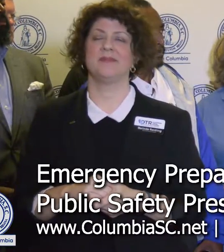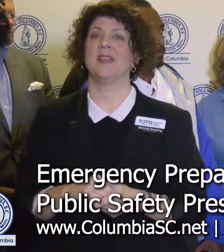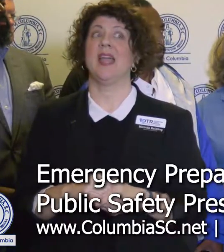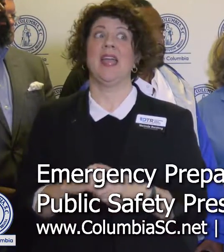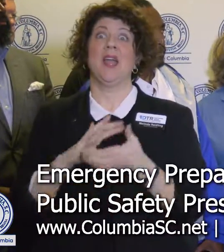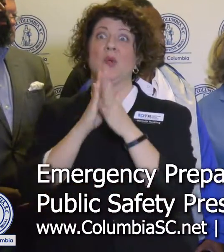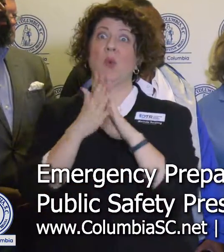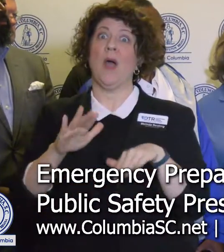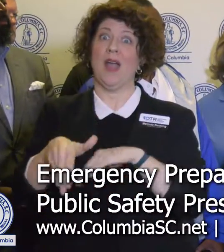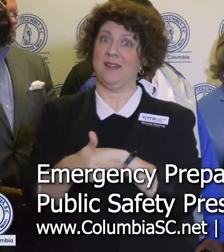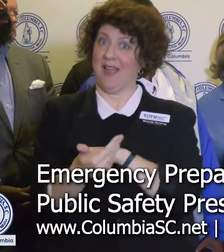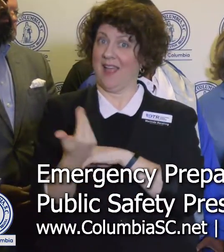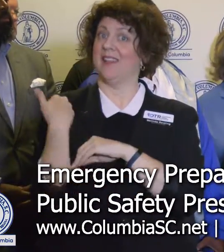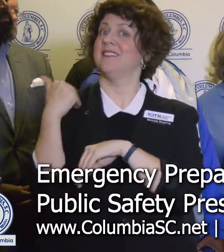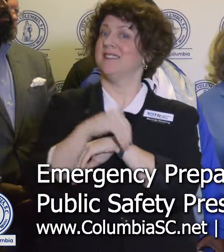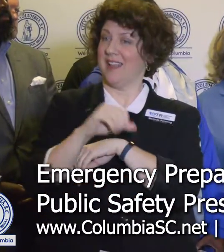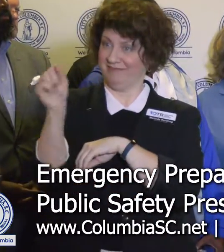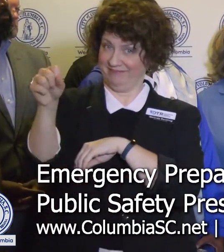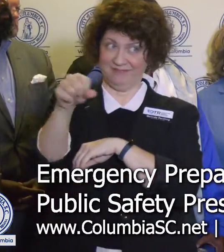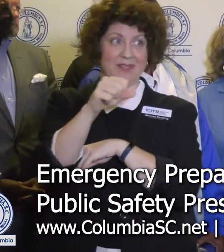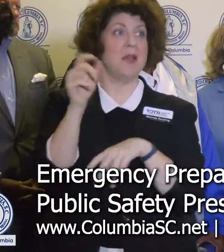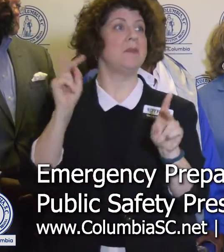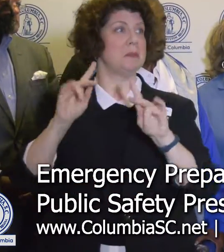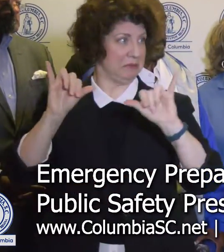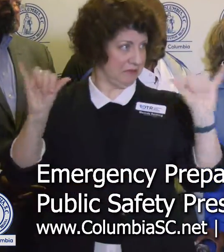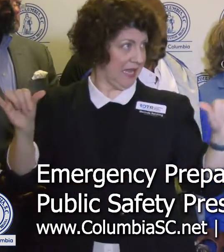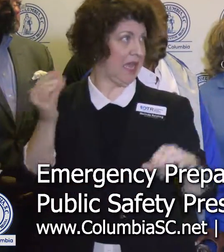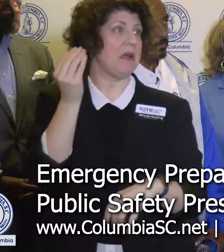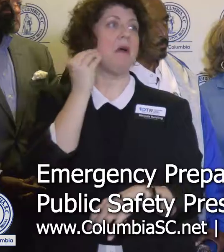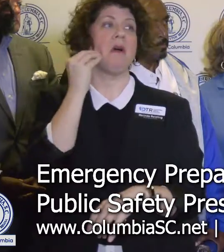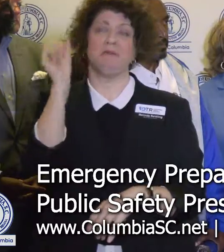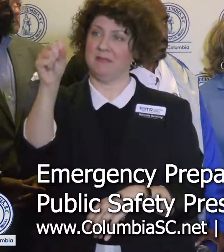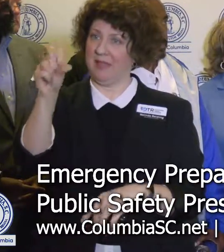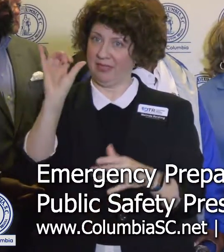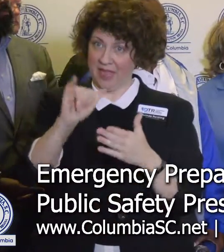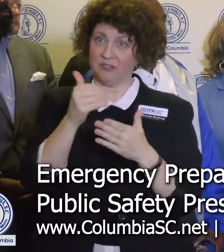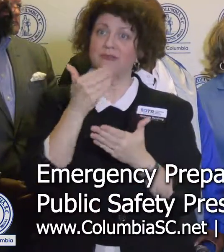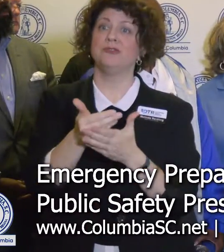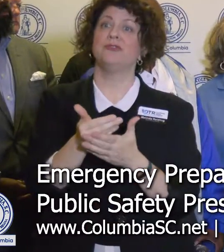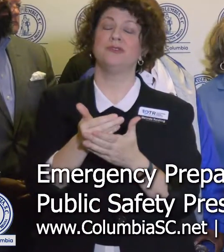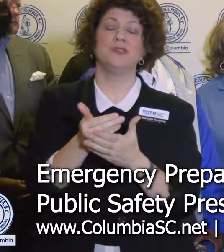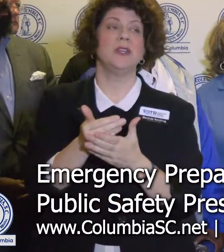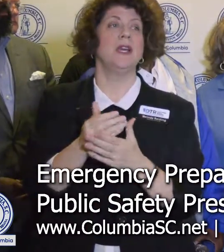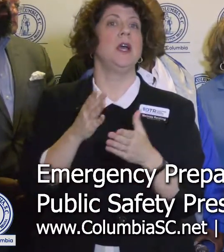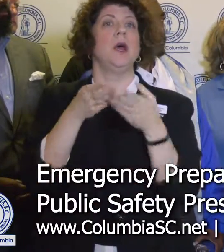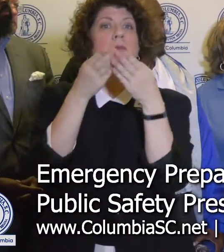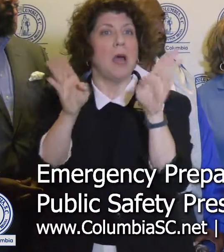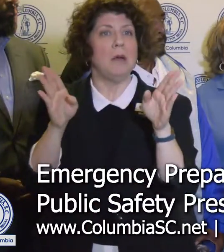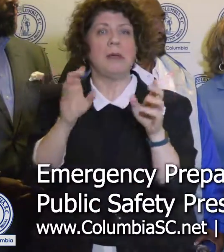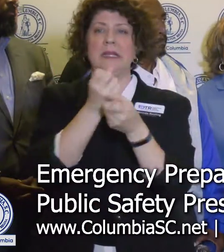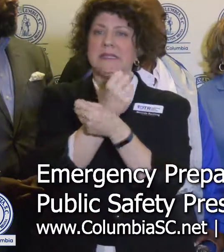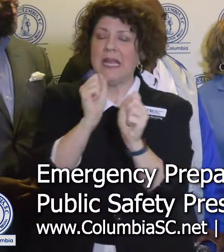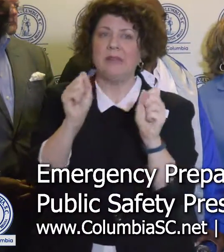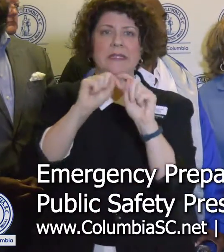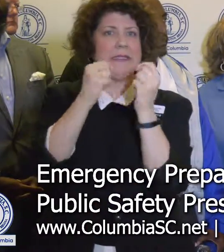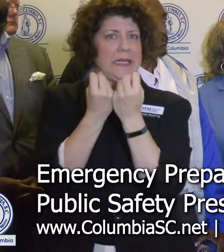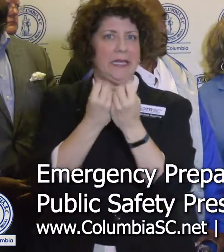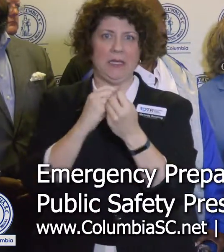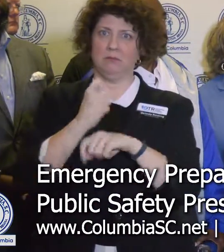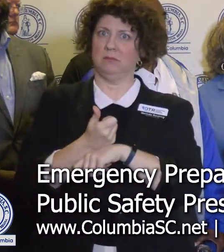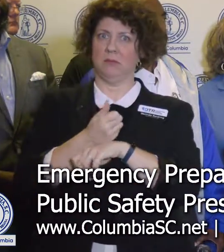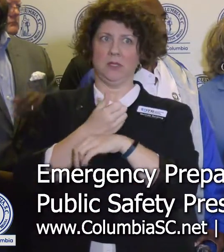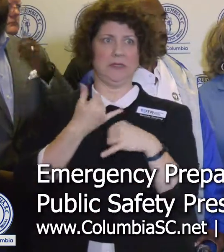Quiet night in the county last night. People are staying in, which is a good thing. Our public safety teams are ready to